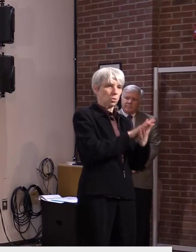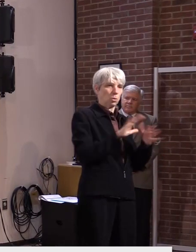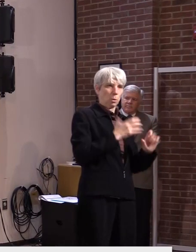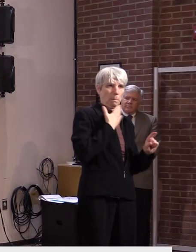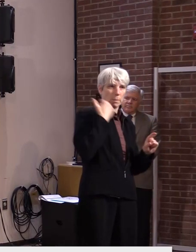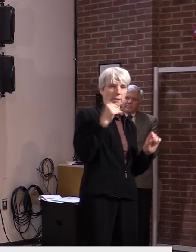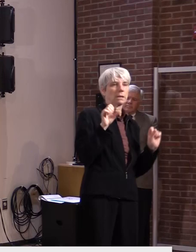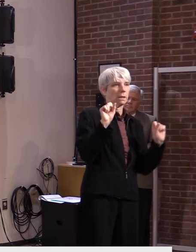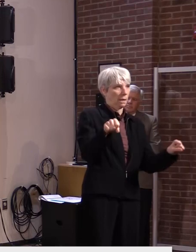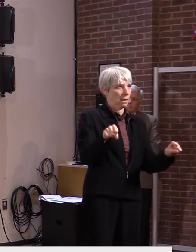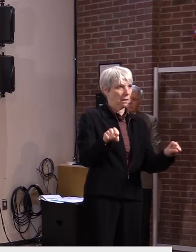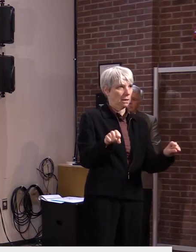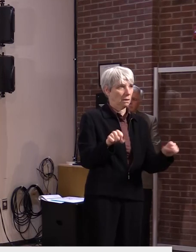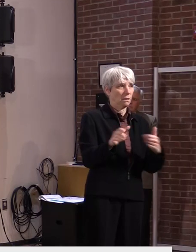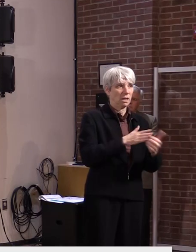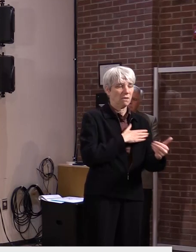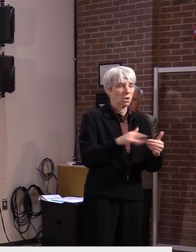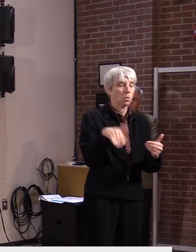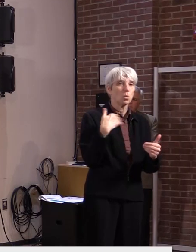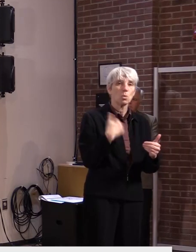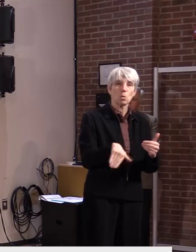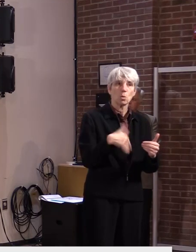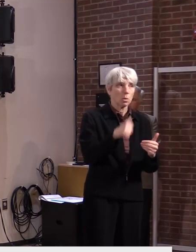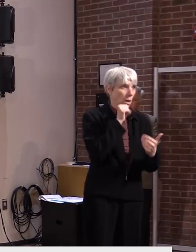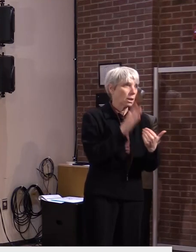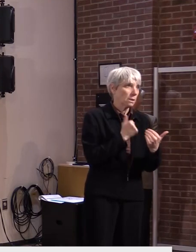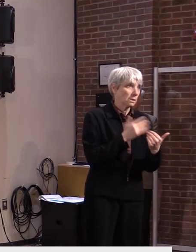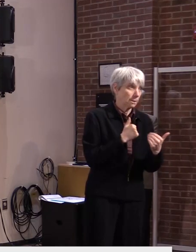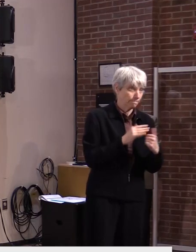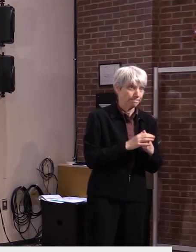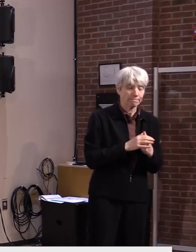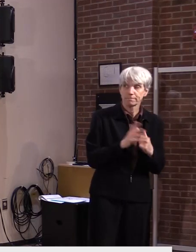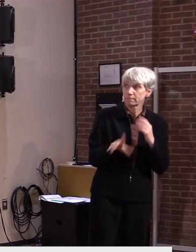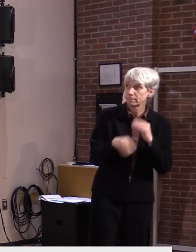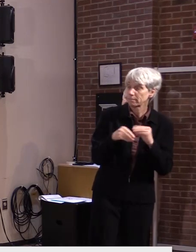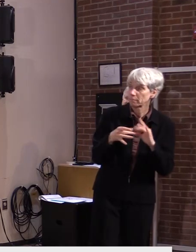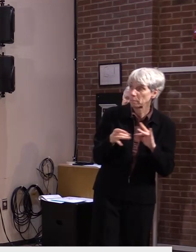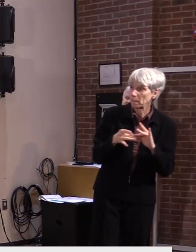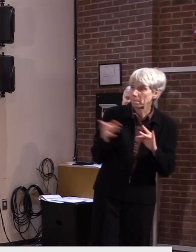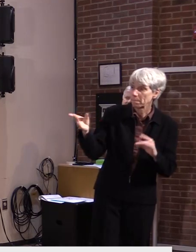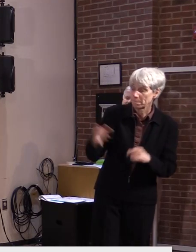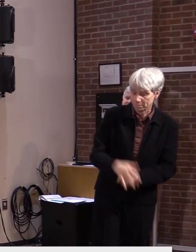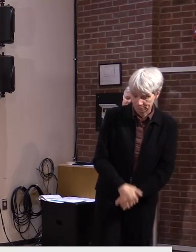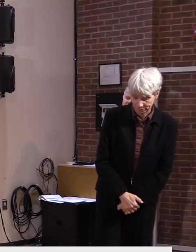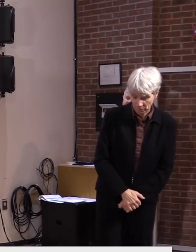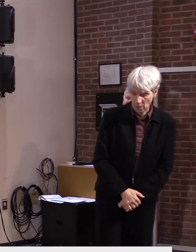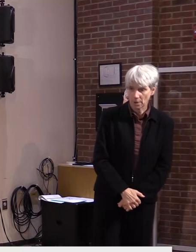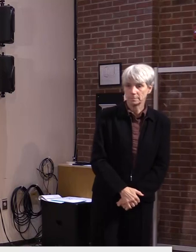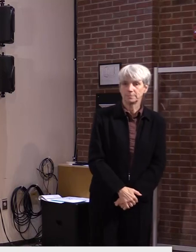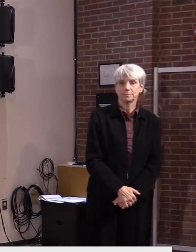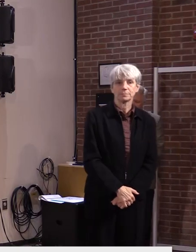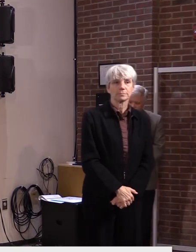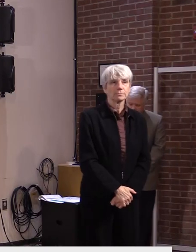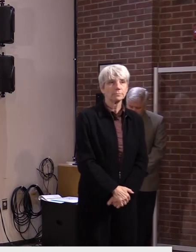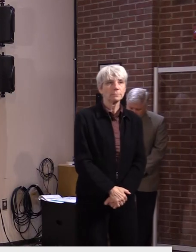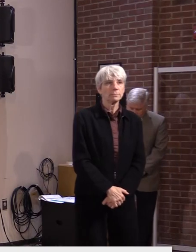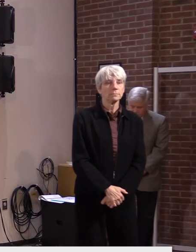very, very difficult circumstances. Anything you want to add to that, Secretary Wrench?